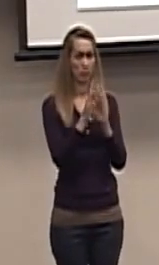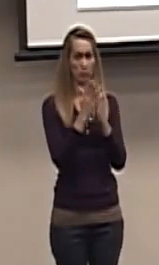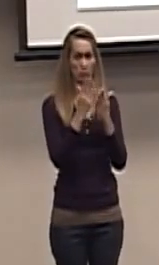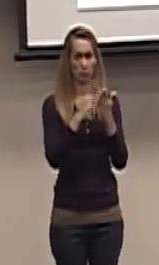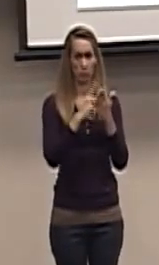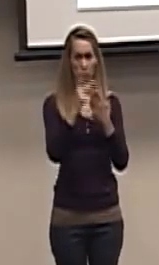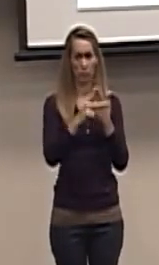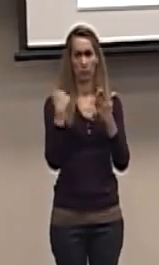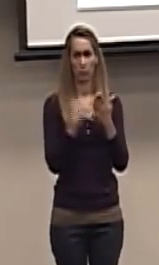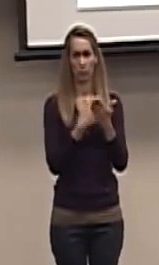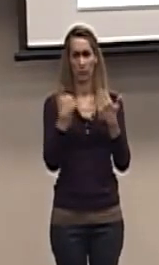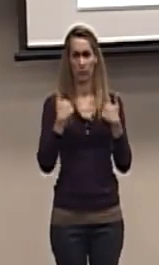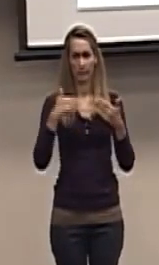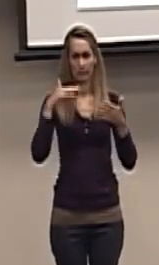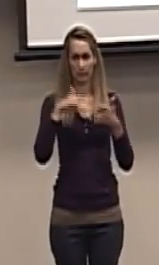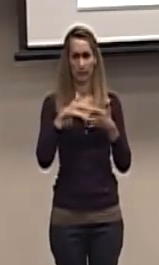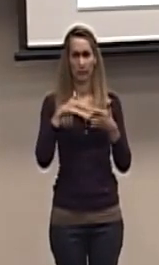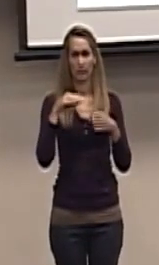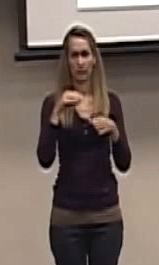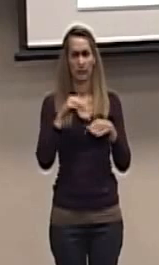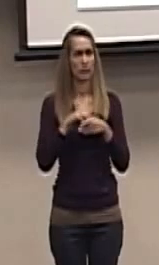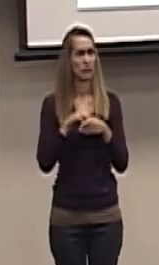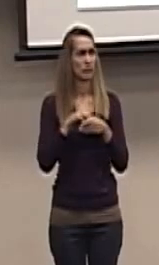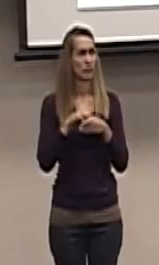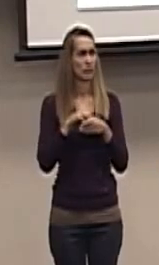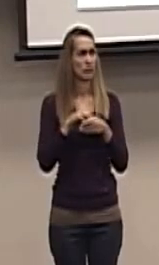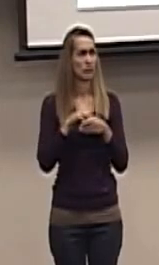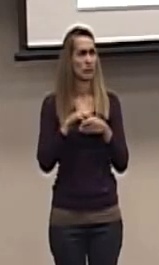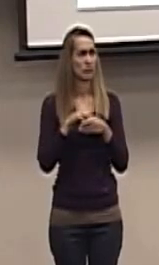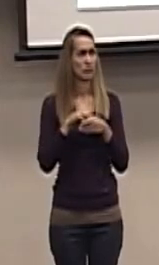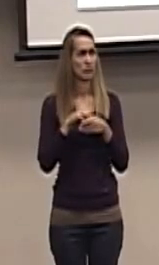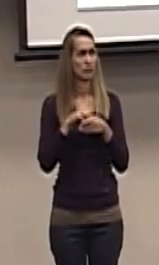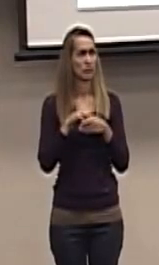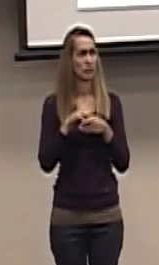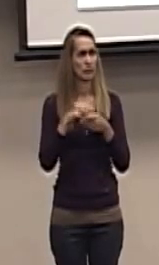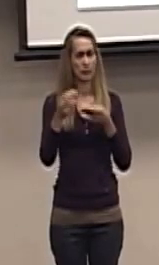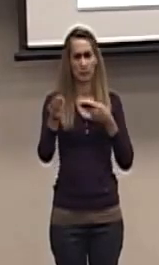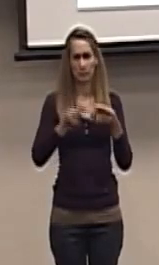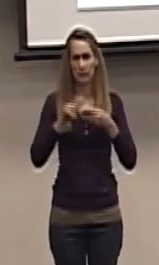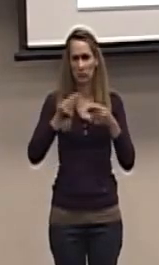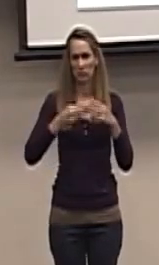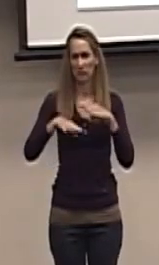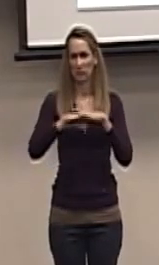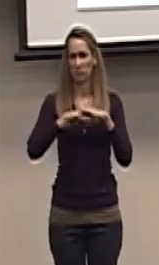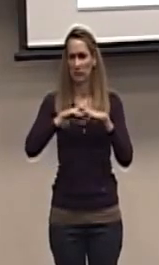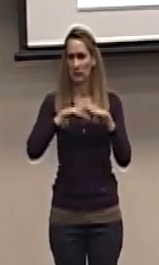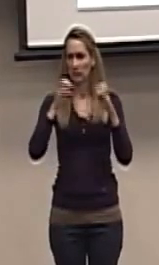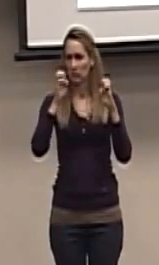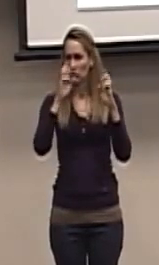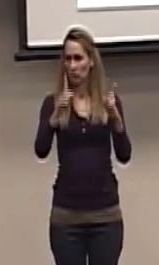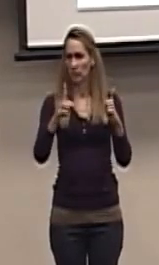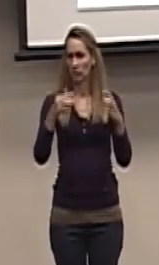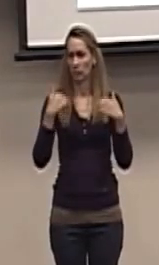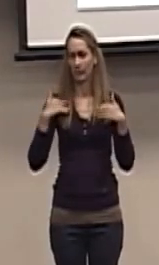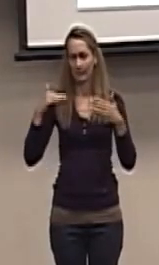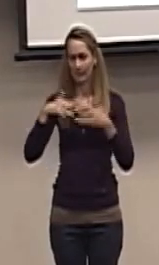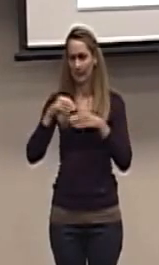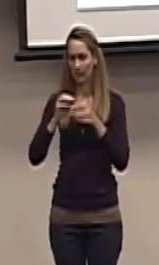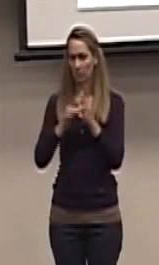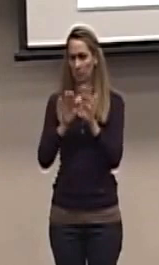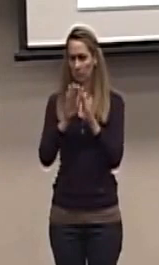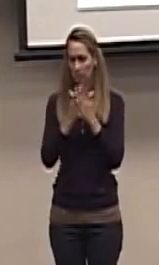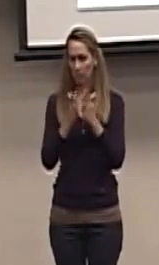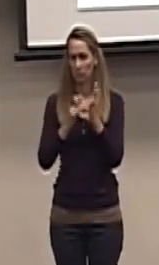have studies in sacred ministry. That is for those who have completed basic education. We have studies in Bible and